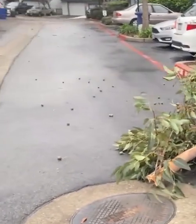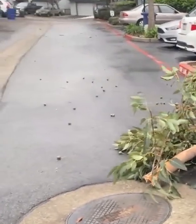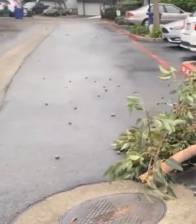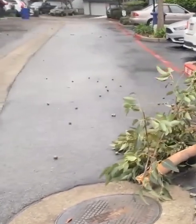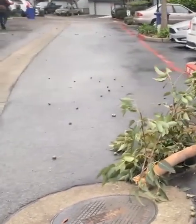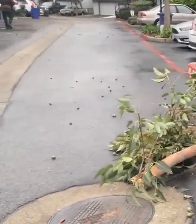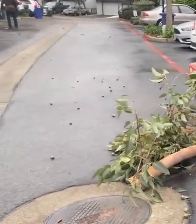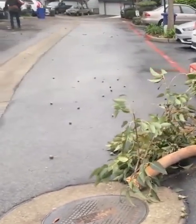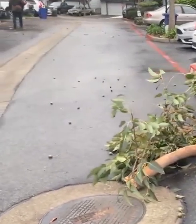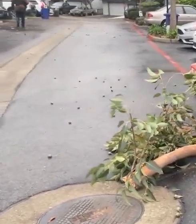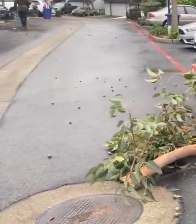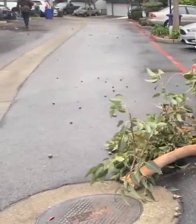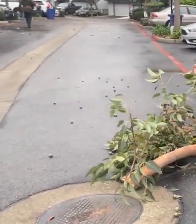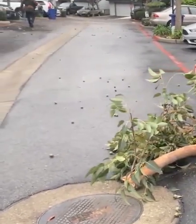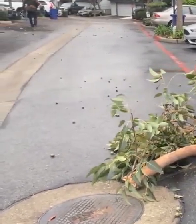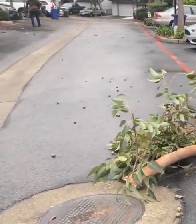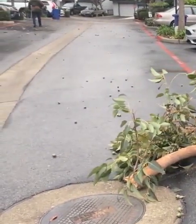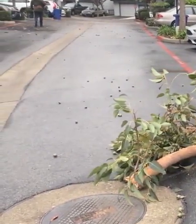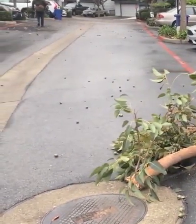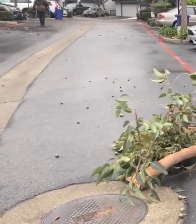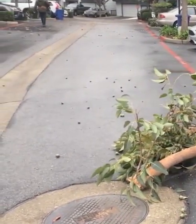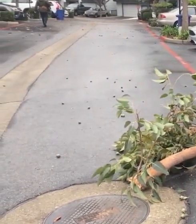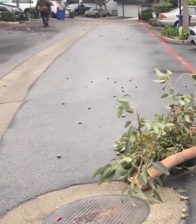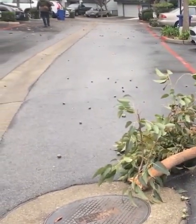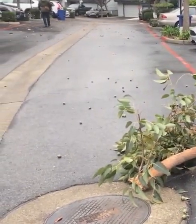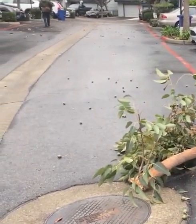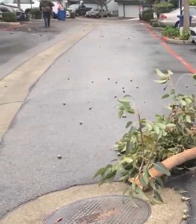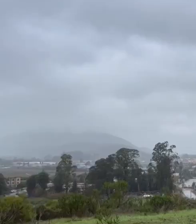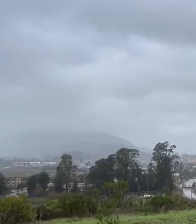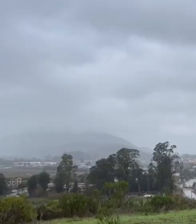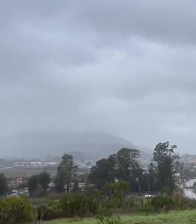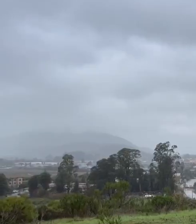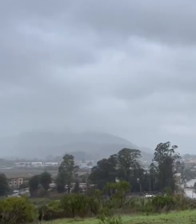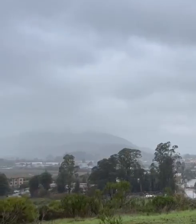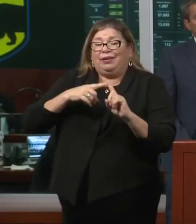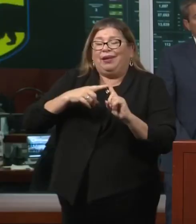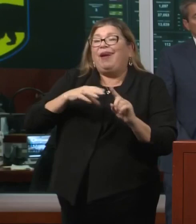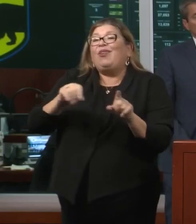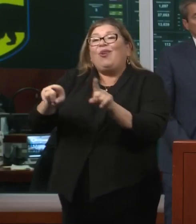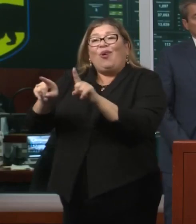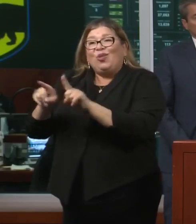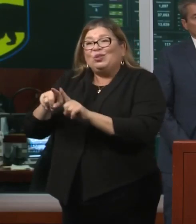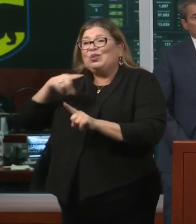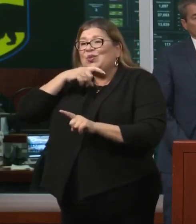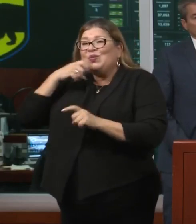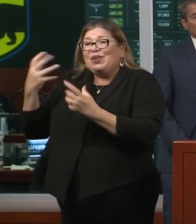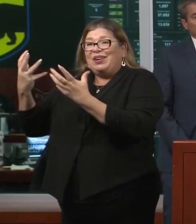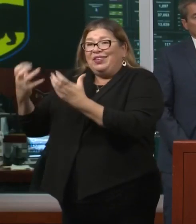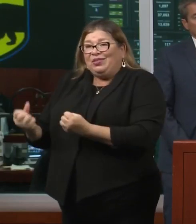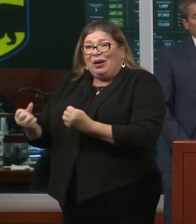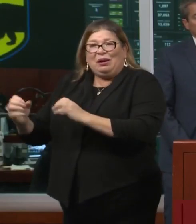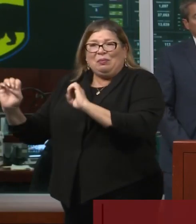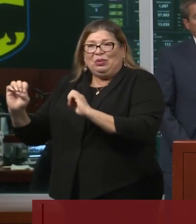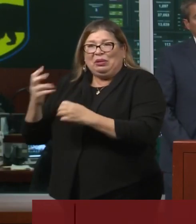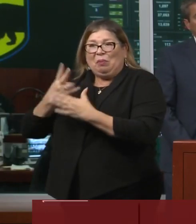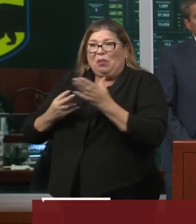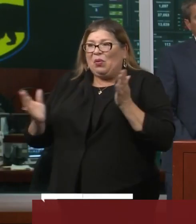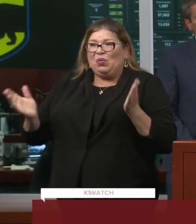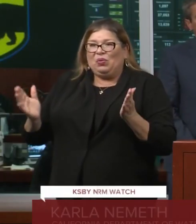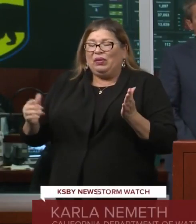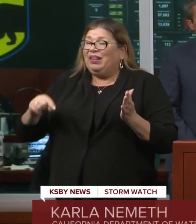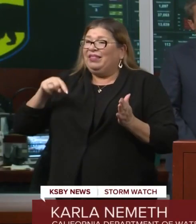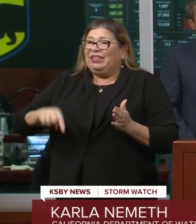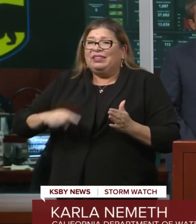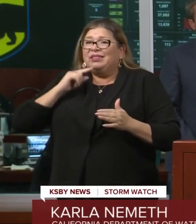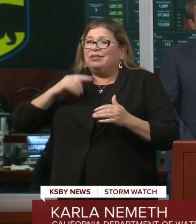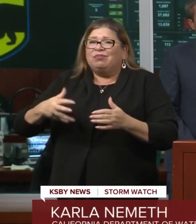explain why the intense rain and wind would create significant problems. This is an extreme weather event,